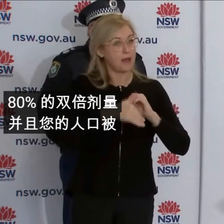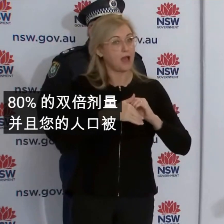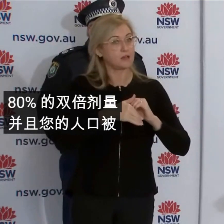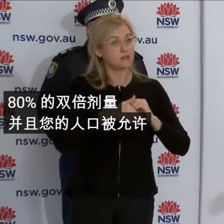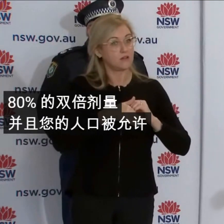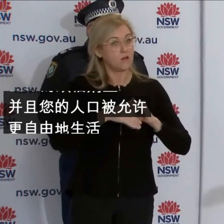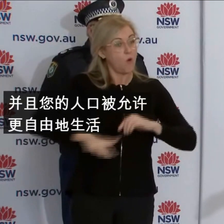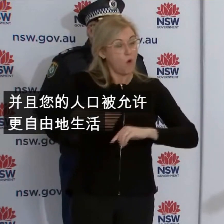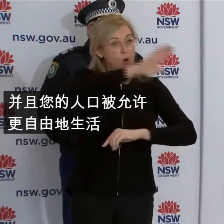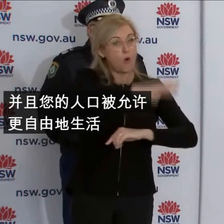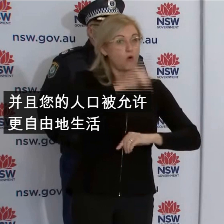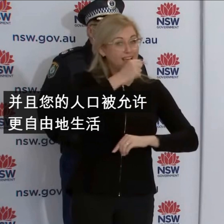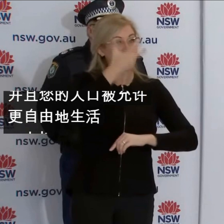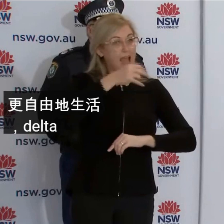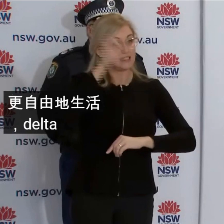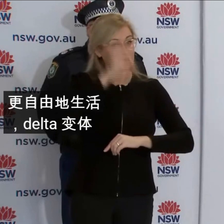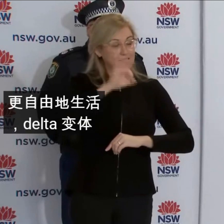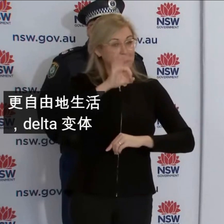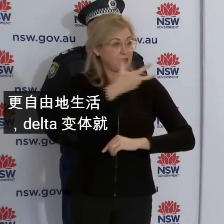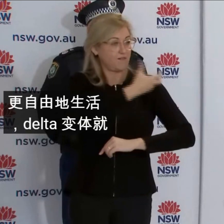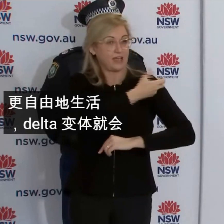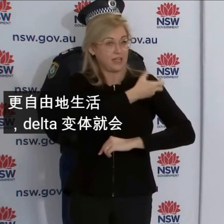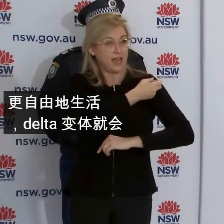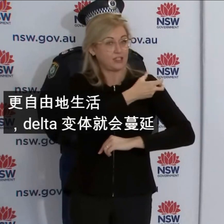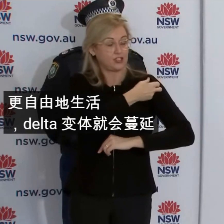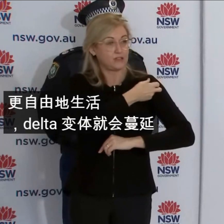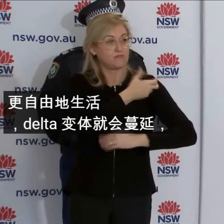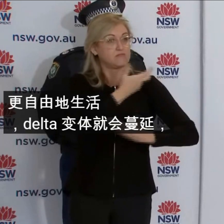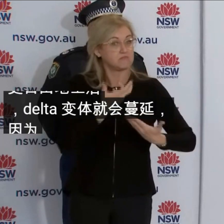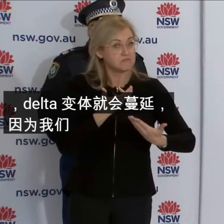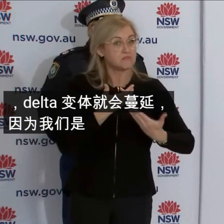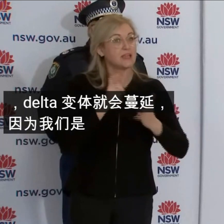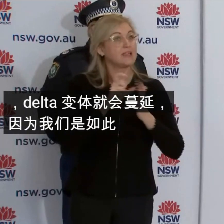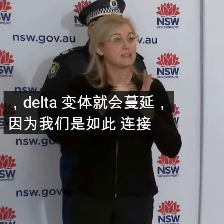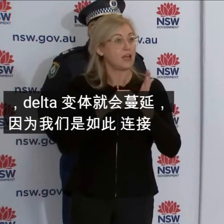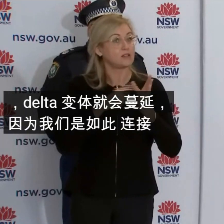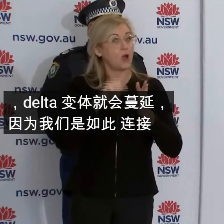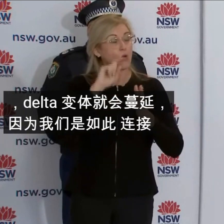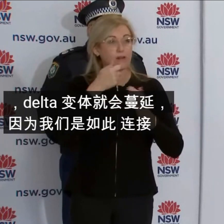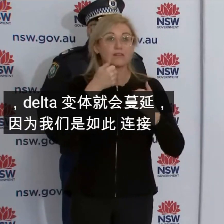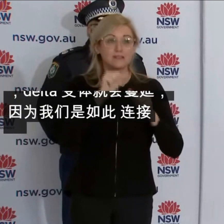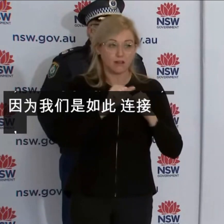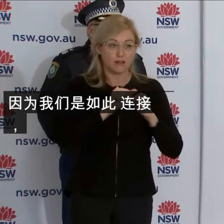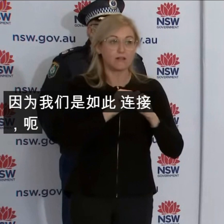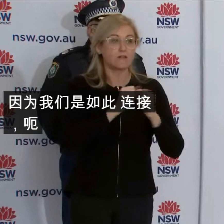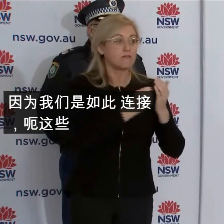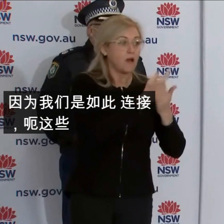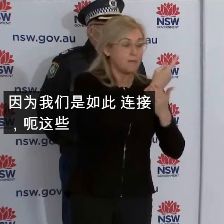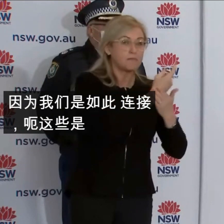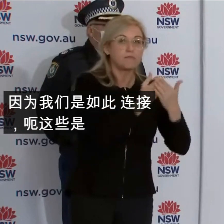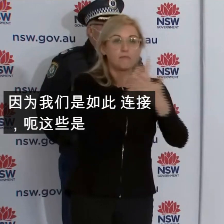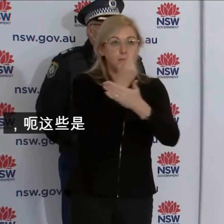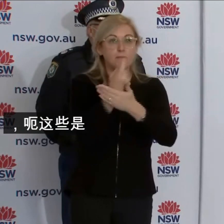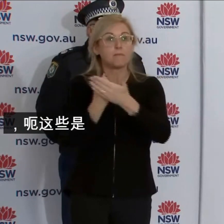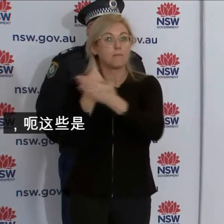population is allowed to live more freely, that the Delta variant will creep in because we're so connected. And that